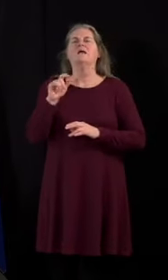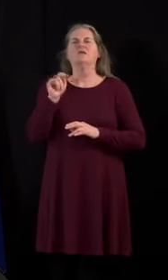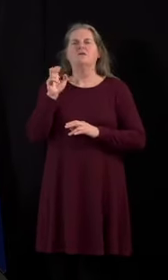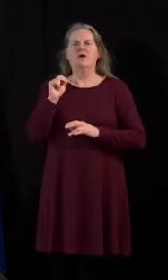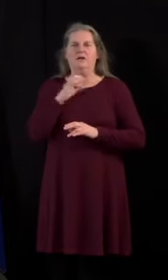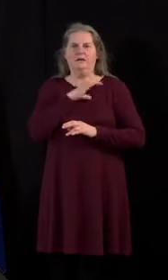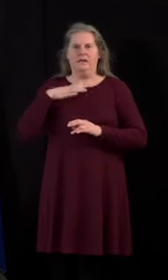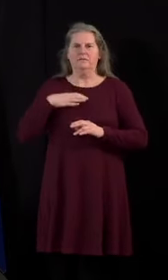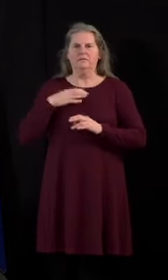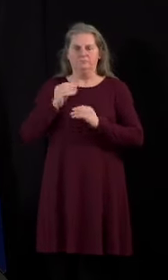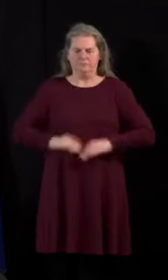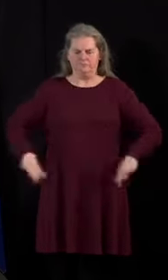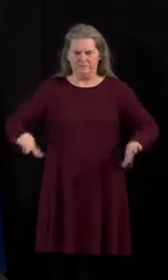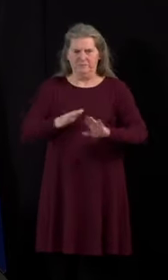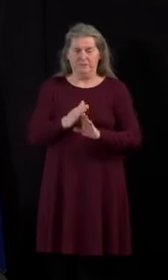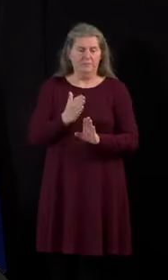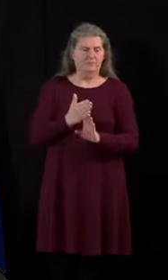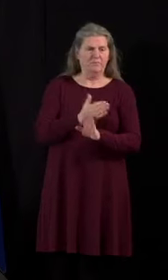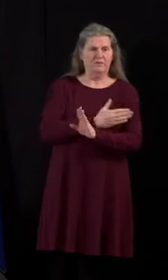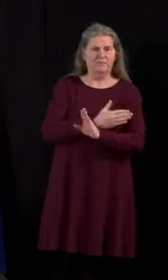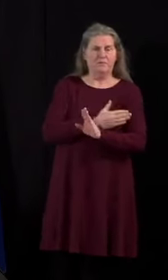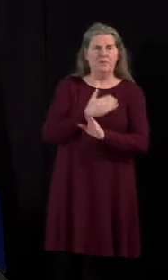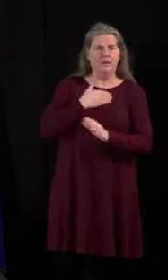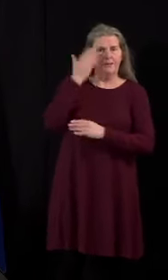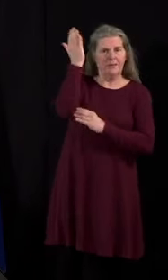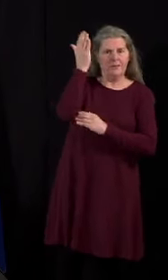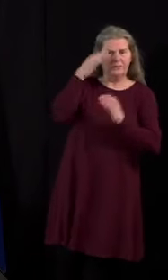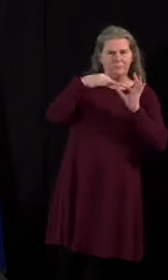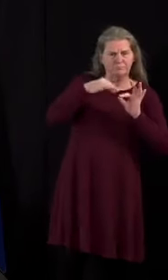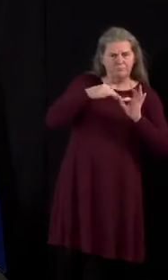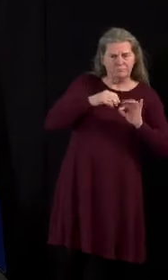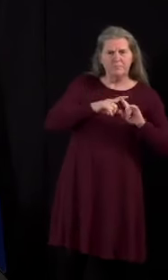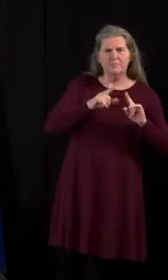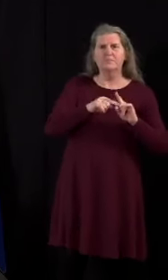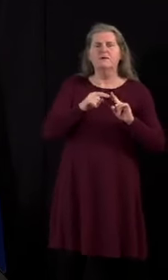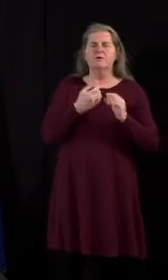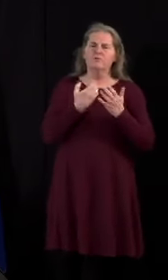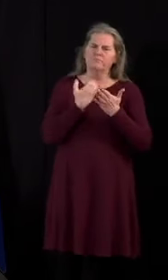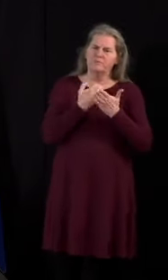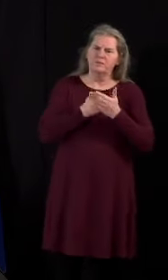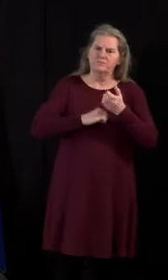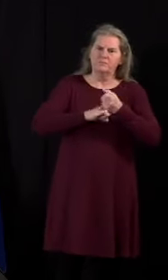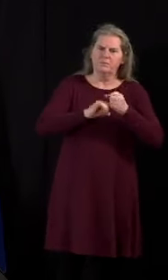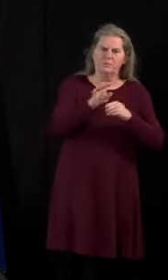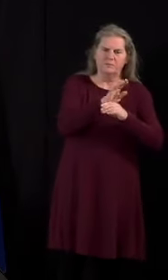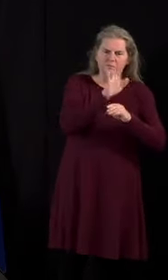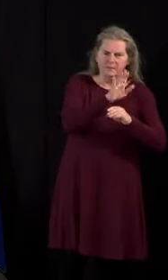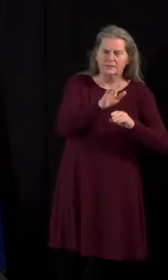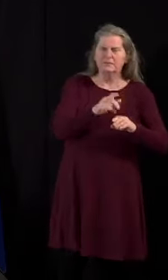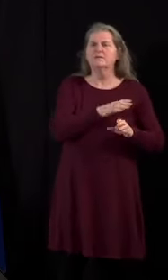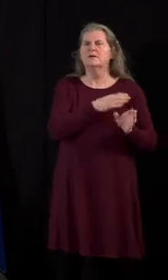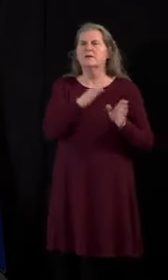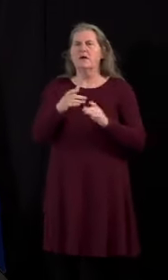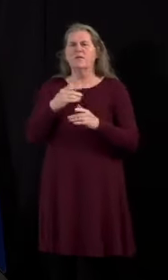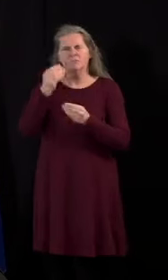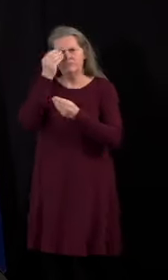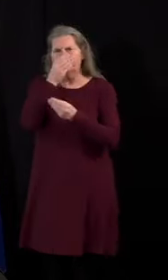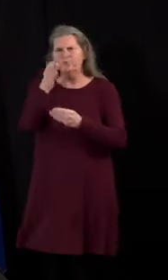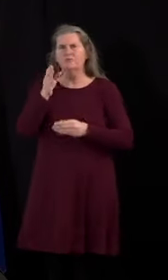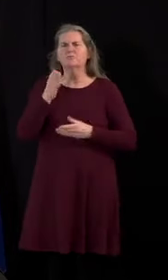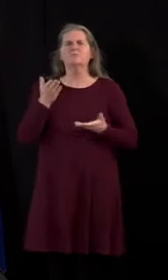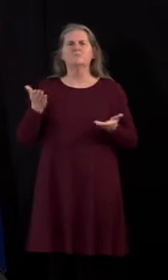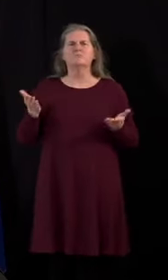Council. Before I proceed with an announcement of further economic support for Yukon businesses, I would like to speak